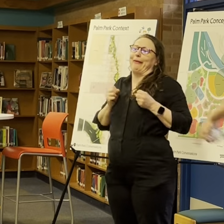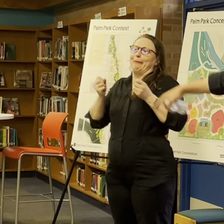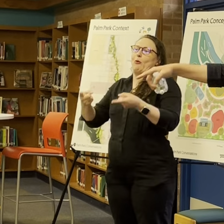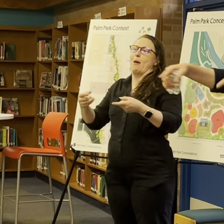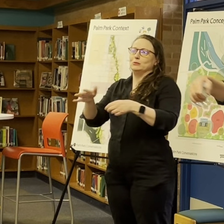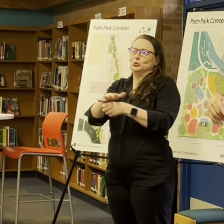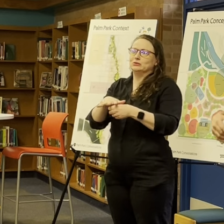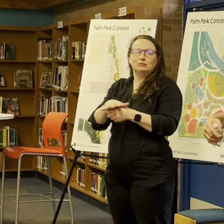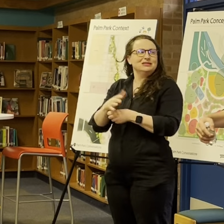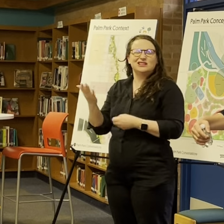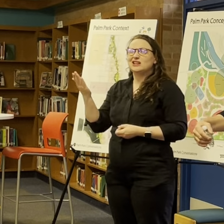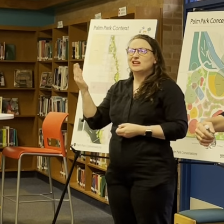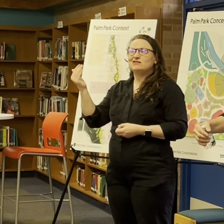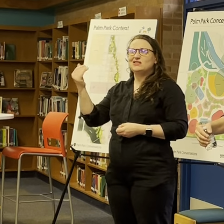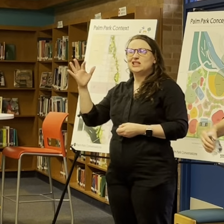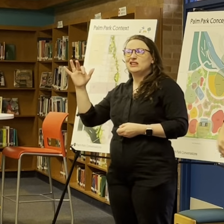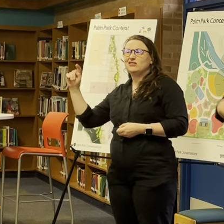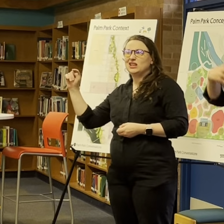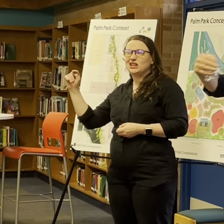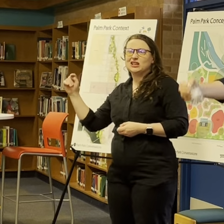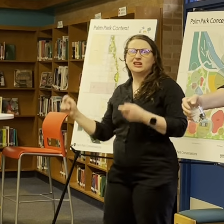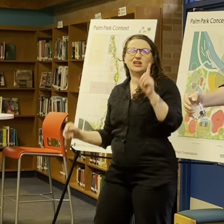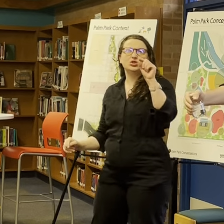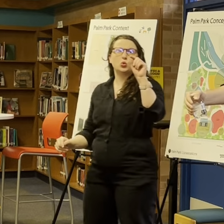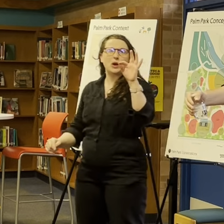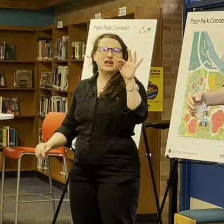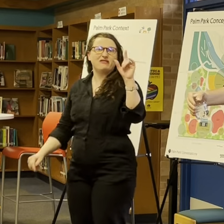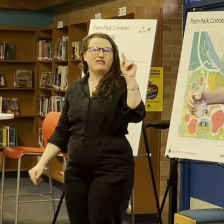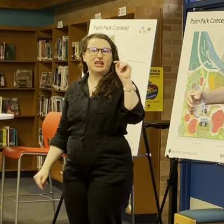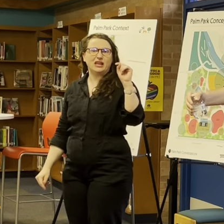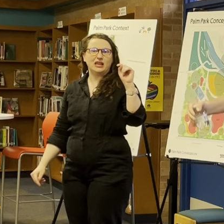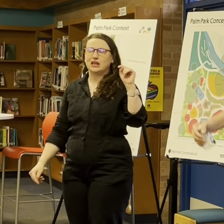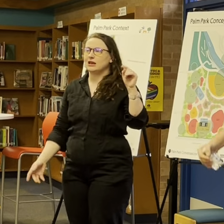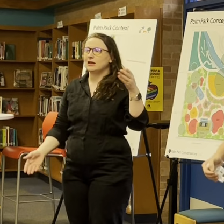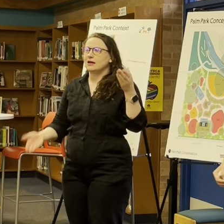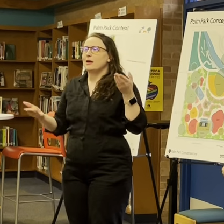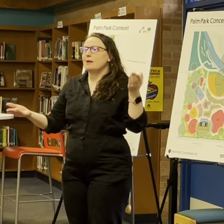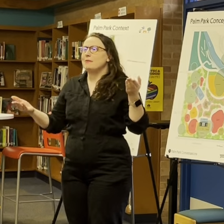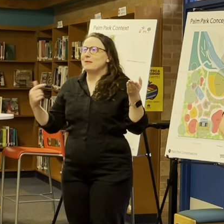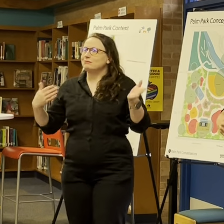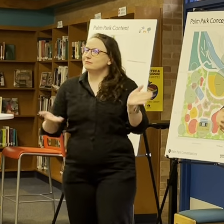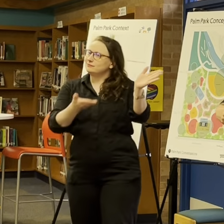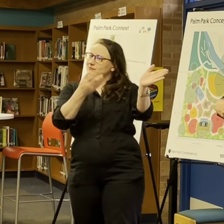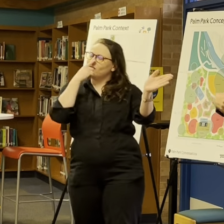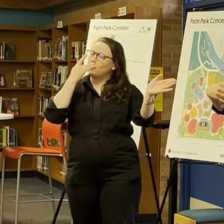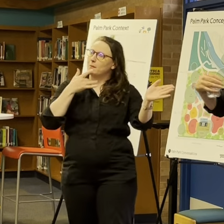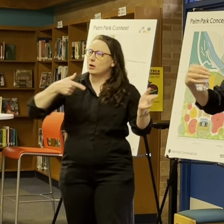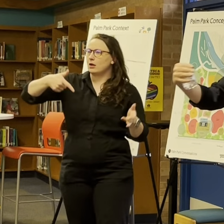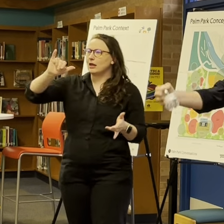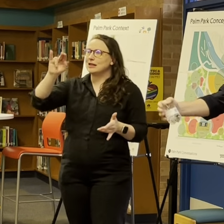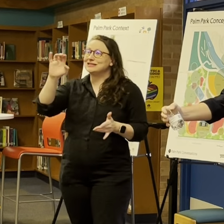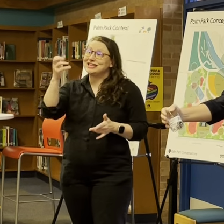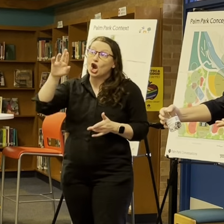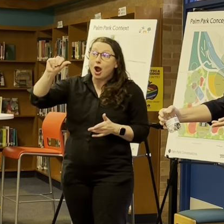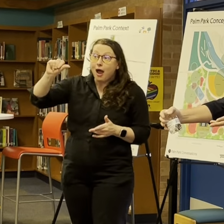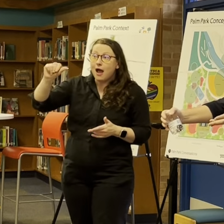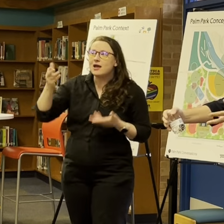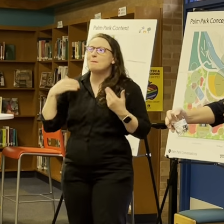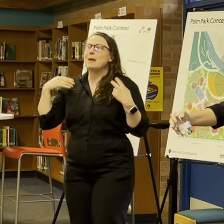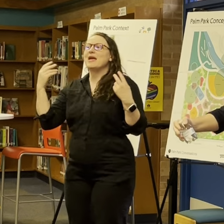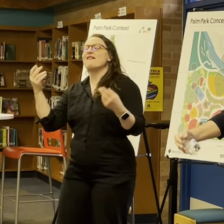in diameter, where you're presenting someone at the quinceañera, you have the magician at